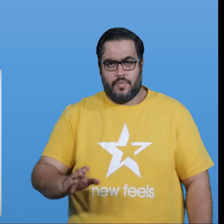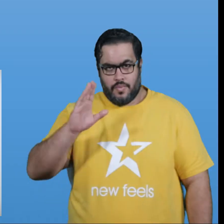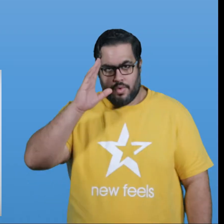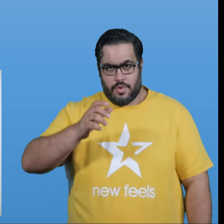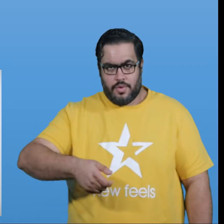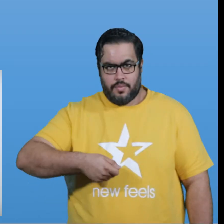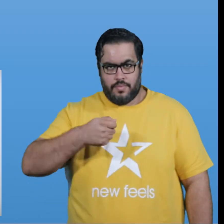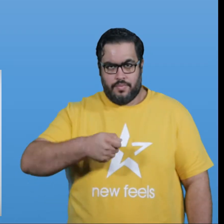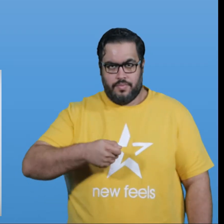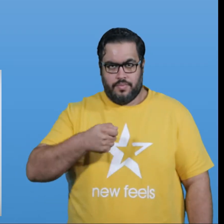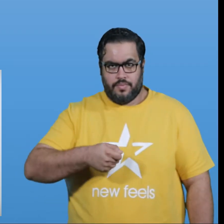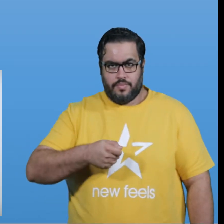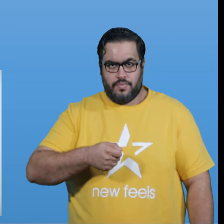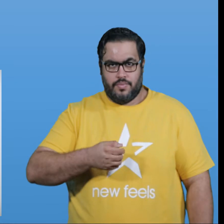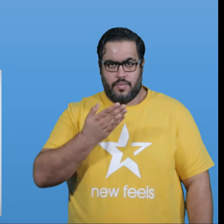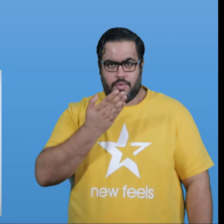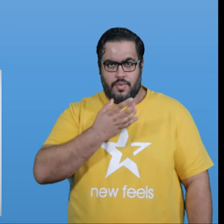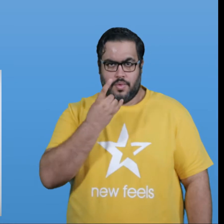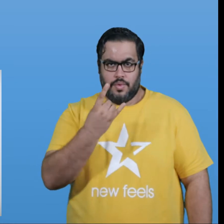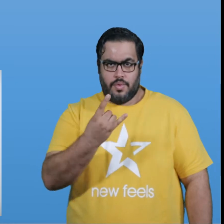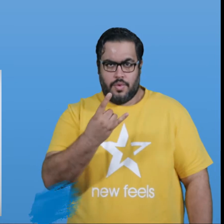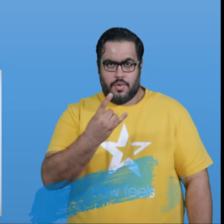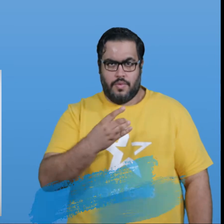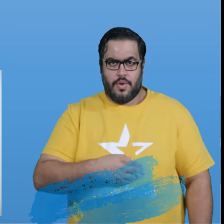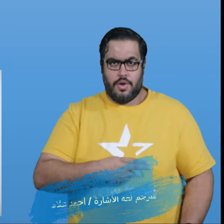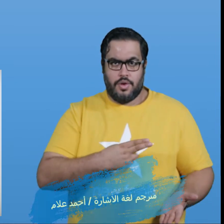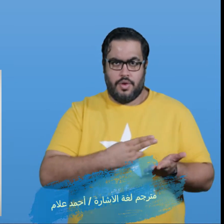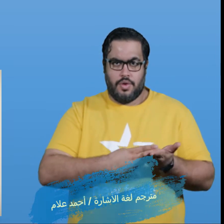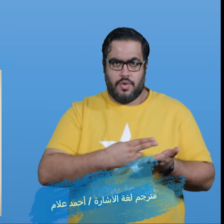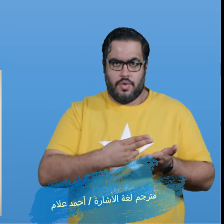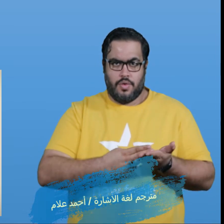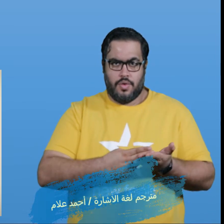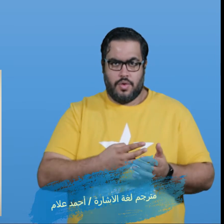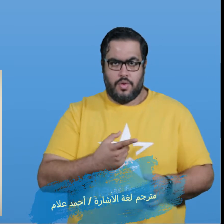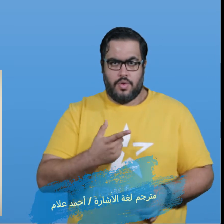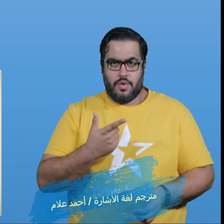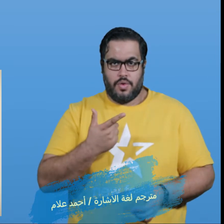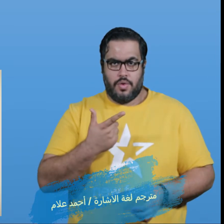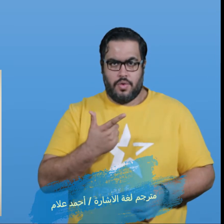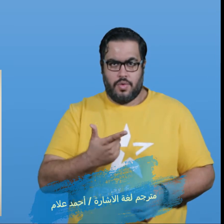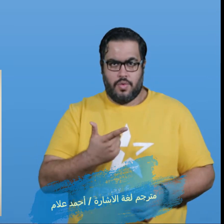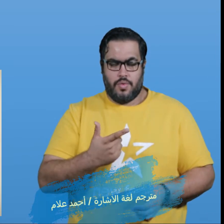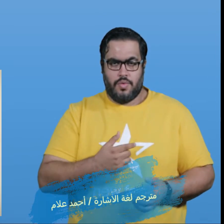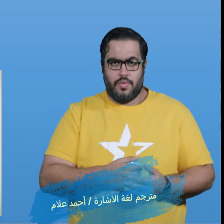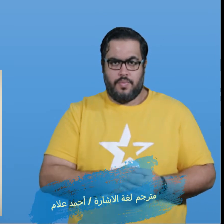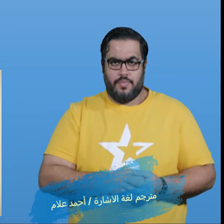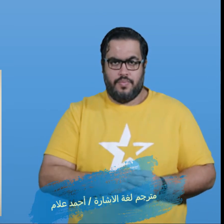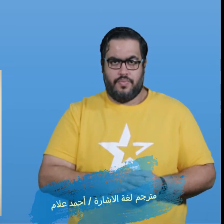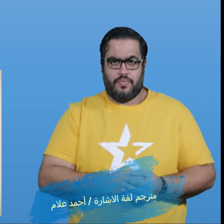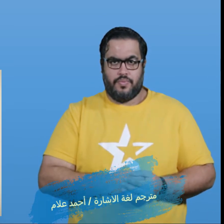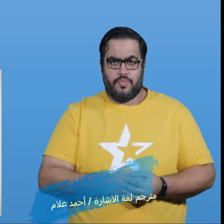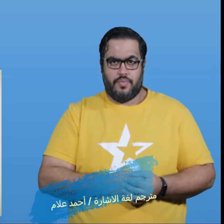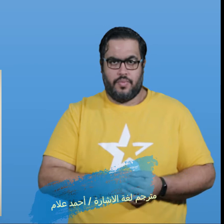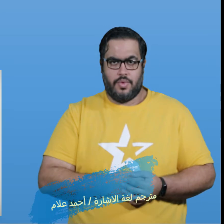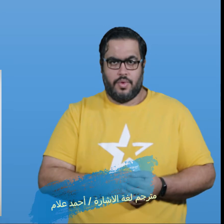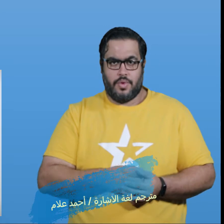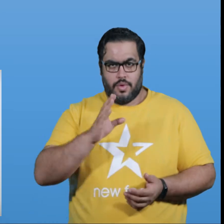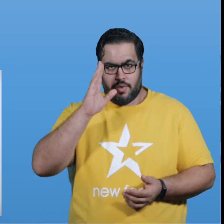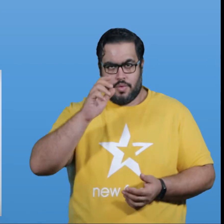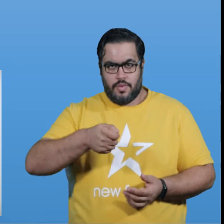Assalamu alaikum, and welcome to Grade 10 English Lessons. This is Unit 2, Episode 2, Vocabulary and Setbook. First, we're going to